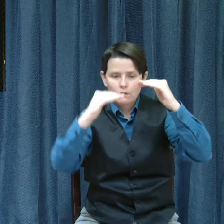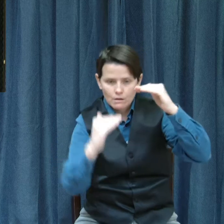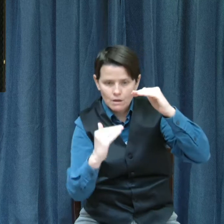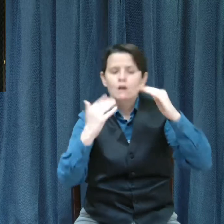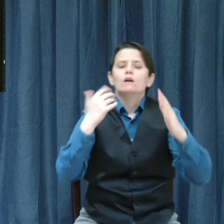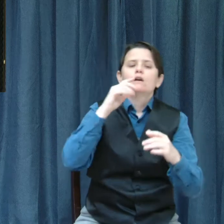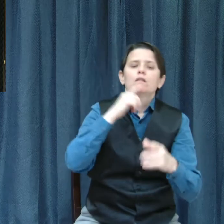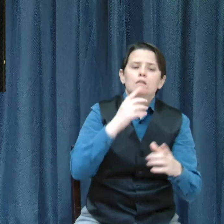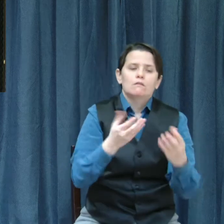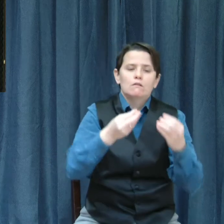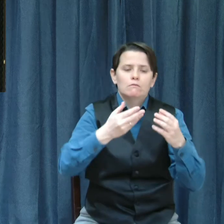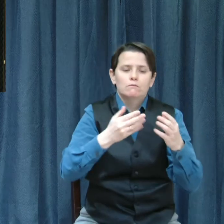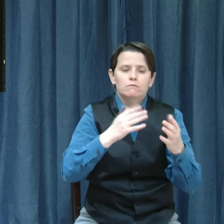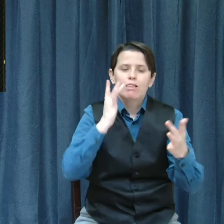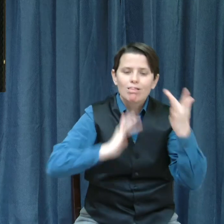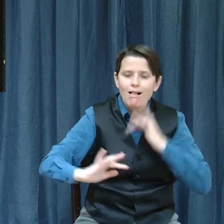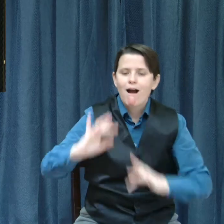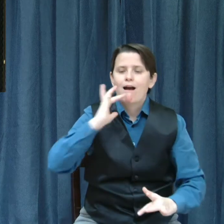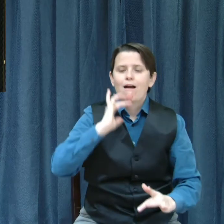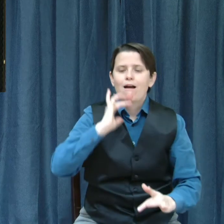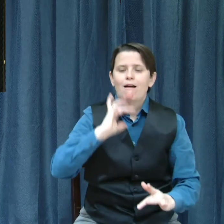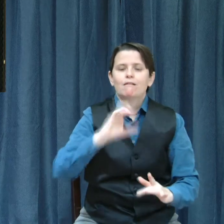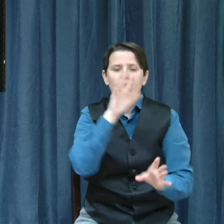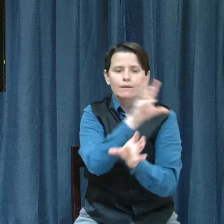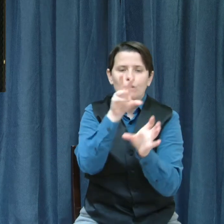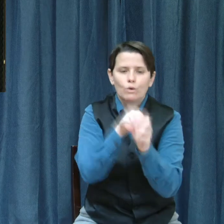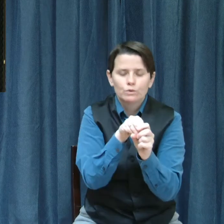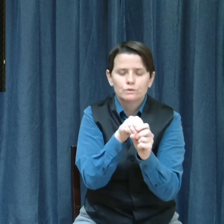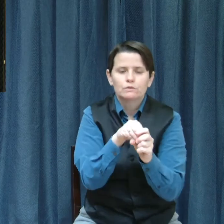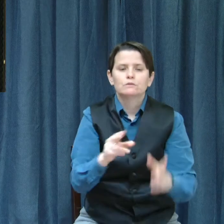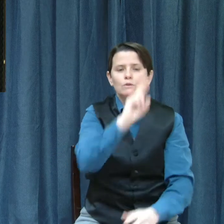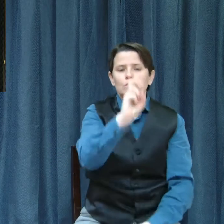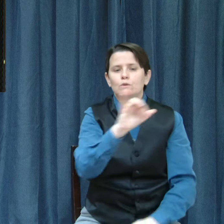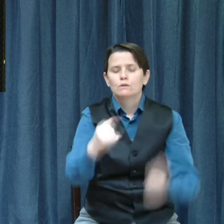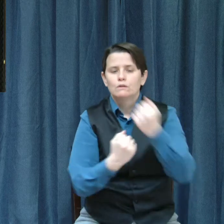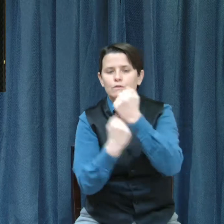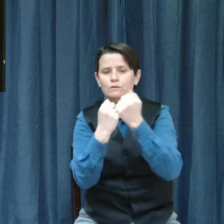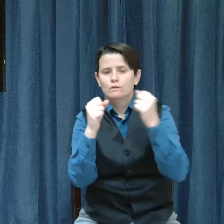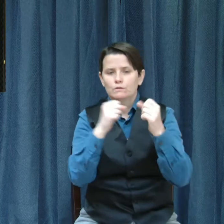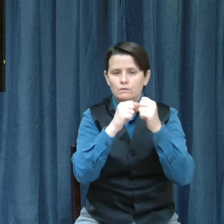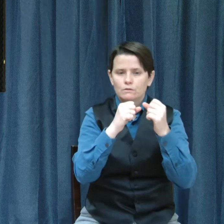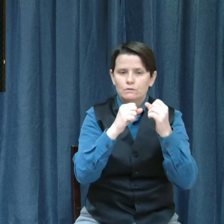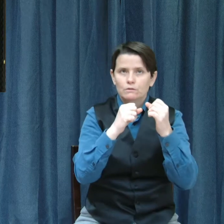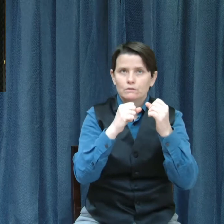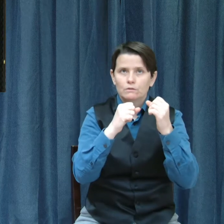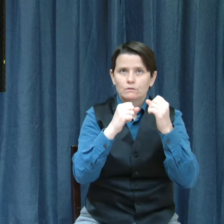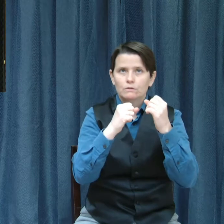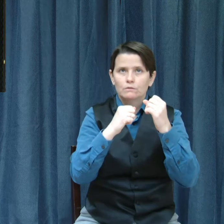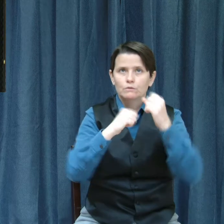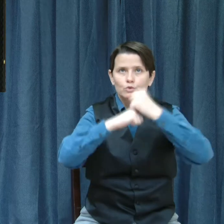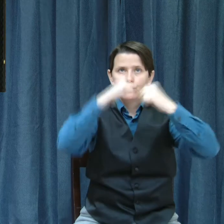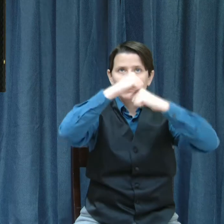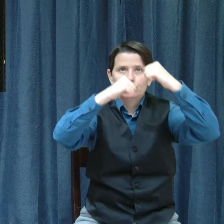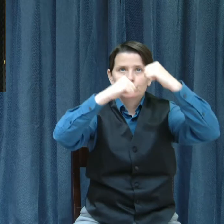inclusion. Unity's history and foundational structure is one of cognitive dissonance.